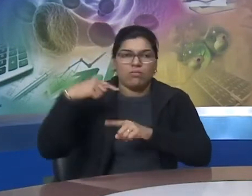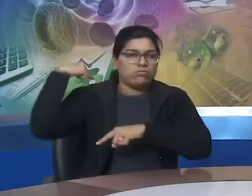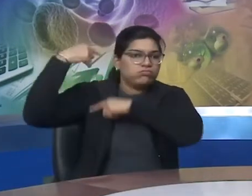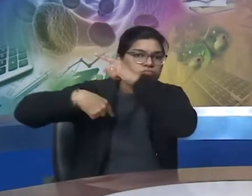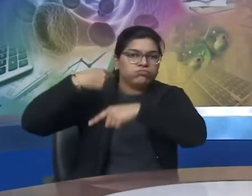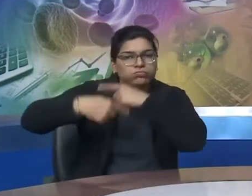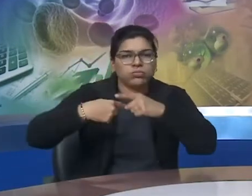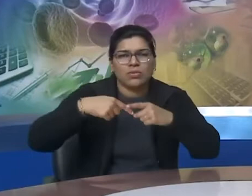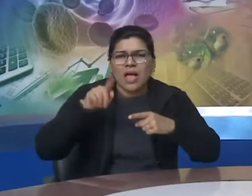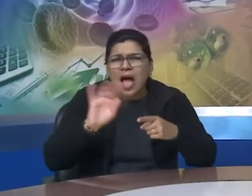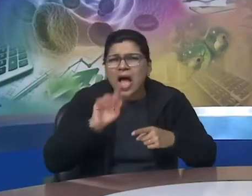It could be